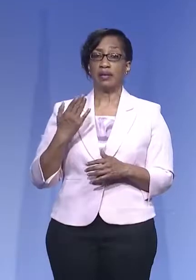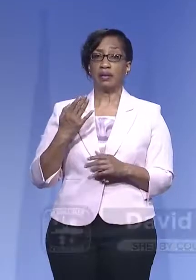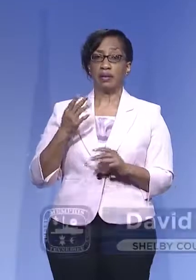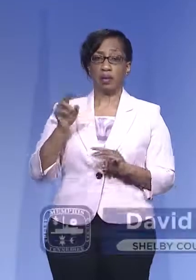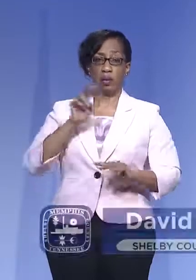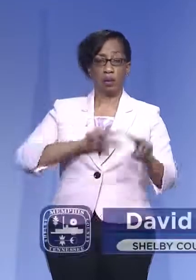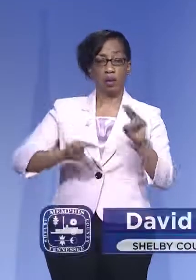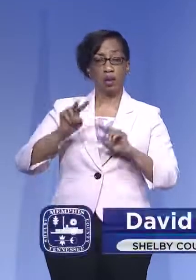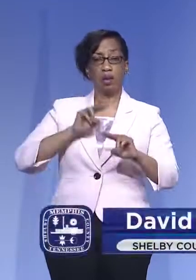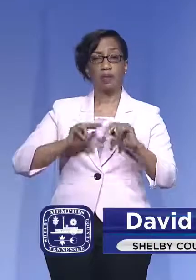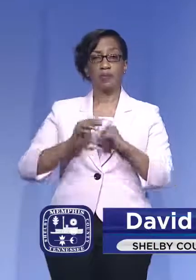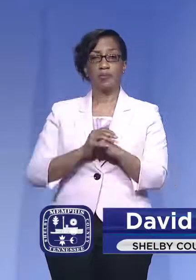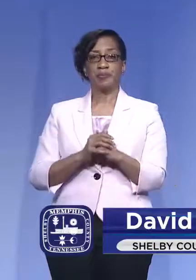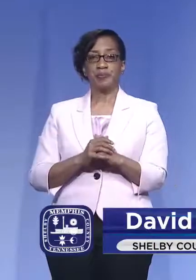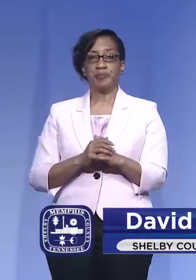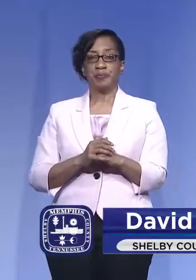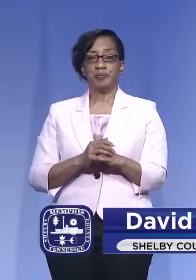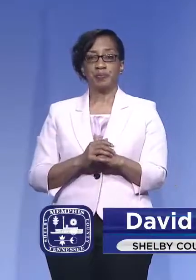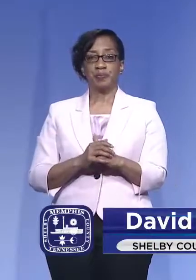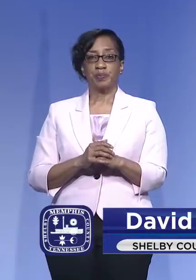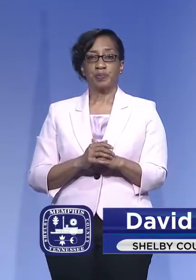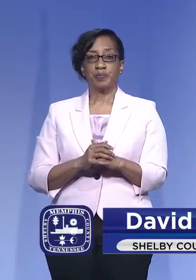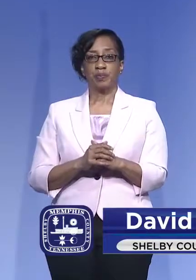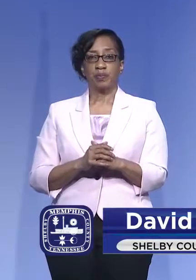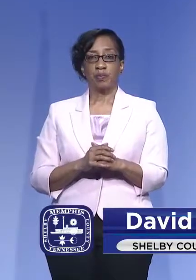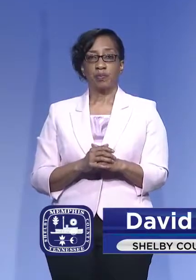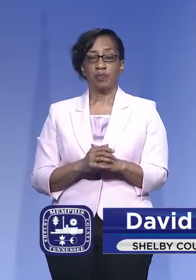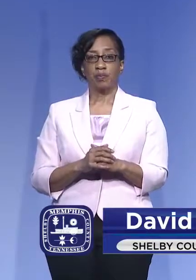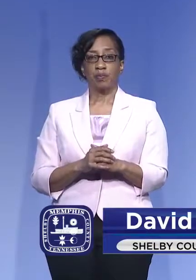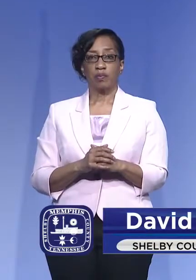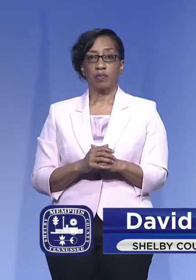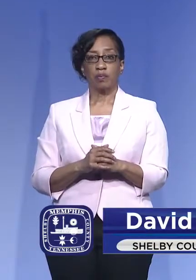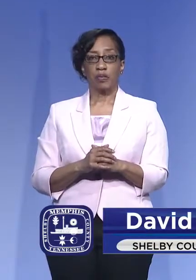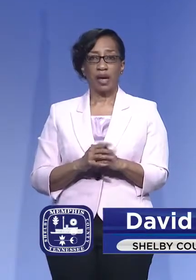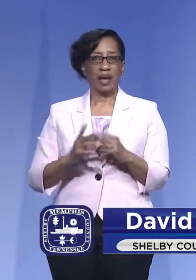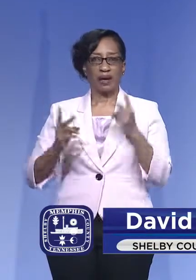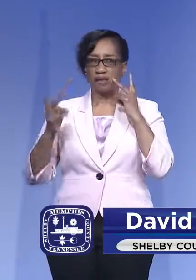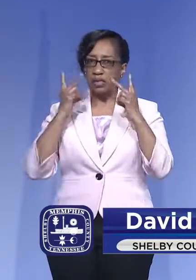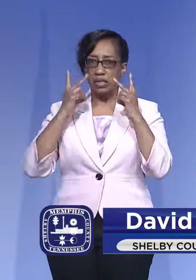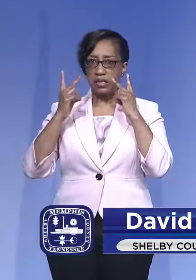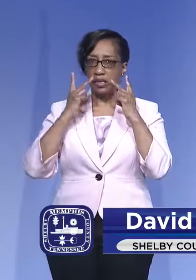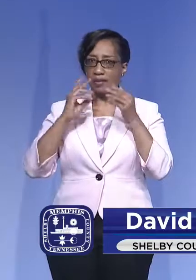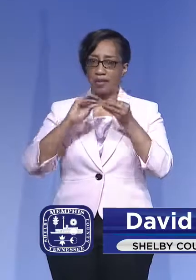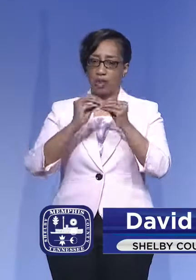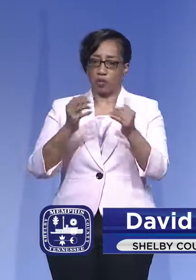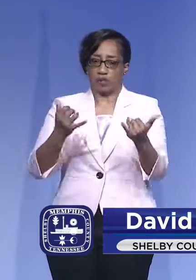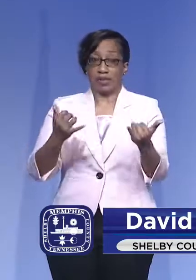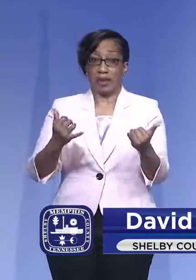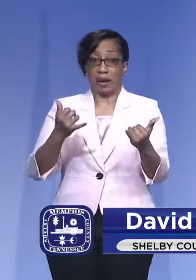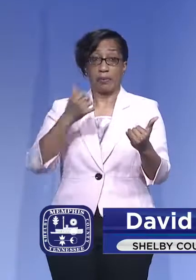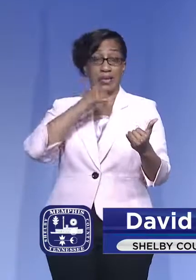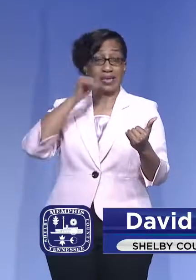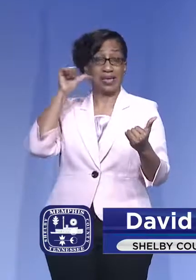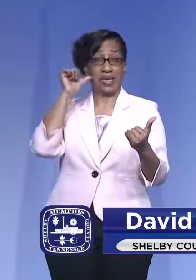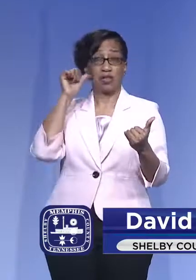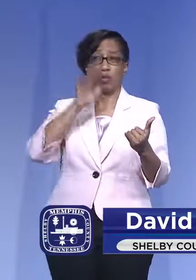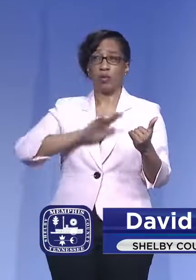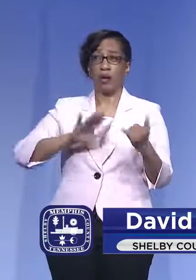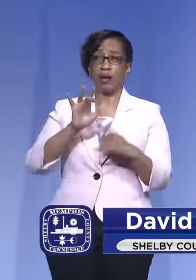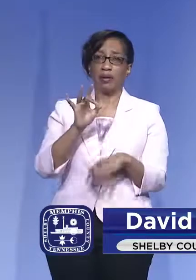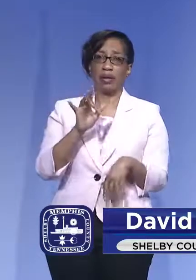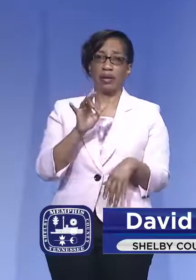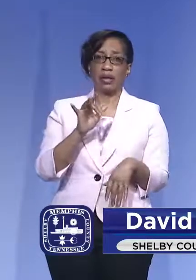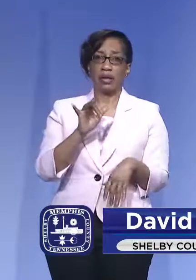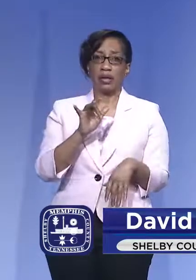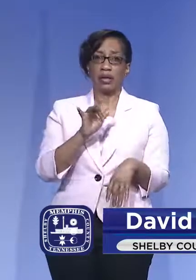monitor that closely, have throughout. I haven't seen today's data, but looking at the data yesterday, about 18 or